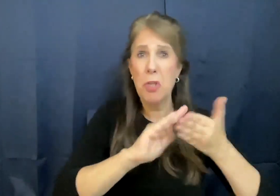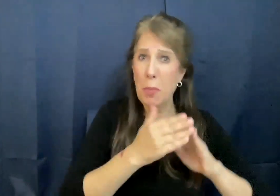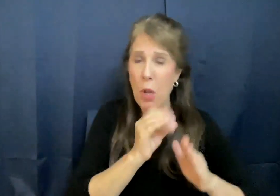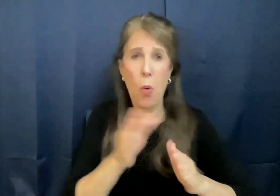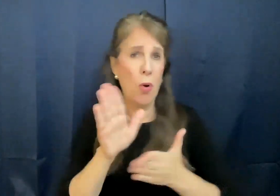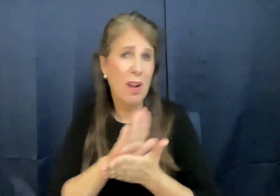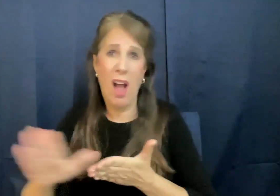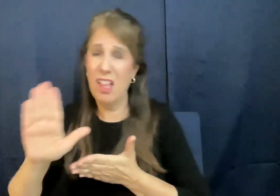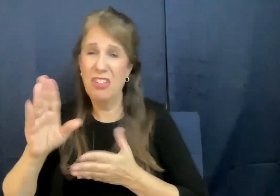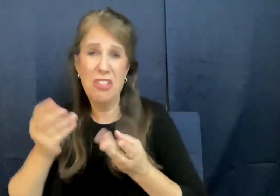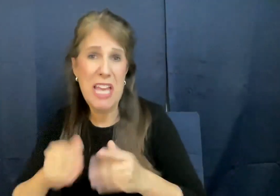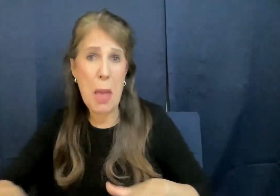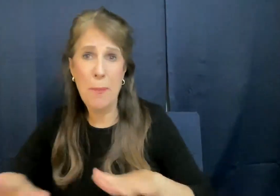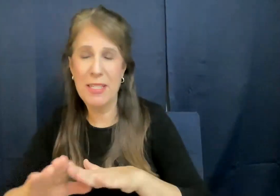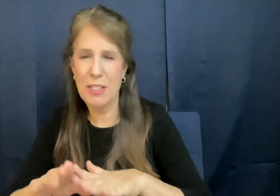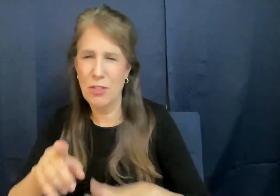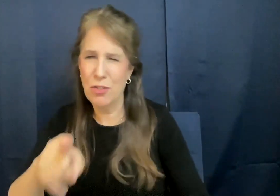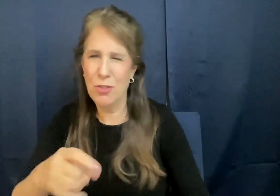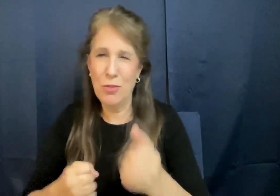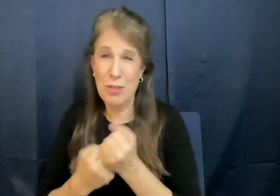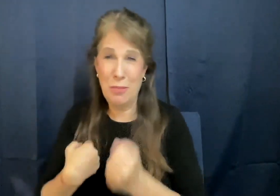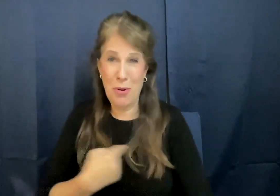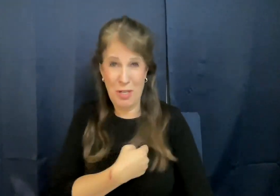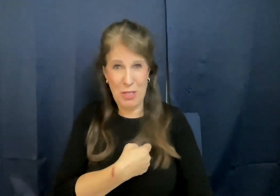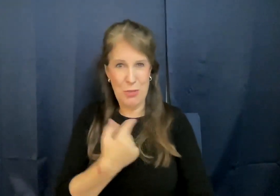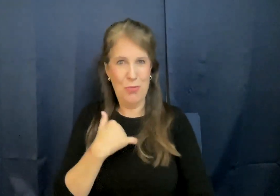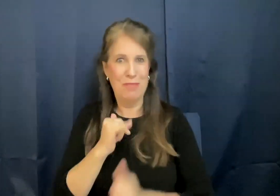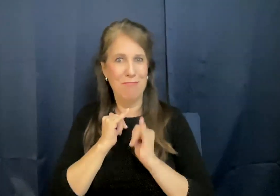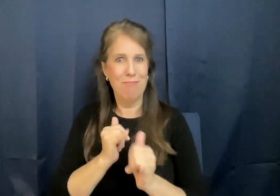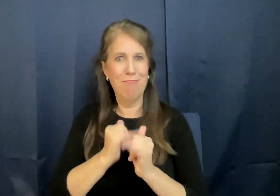Just as you stand with us, we stand with you.